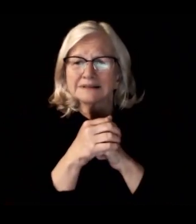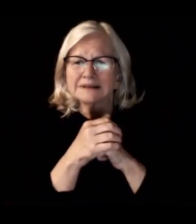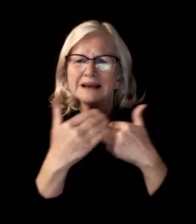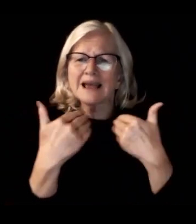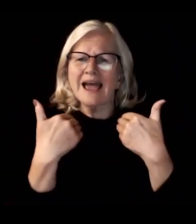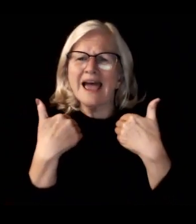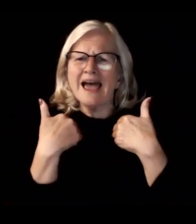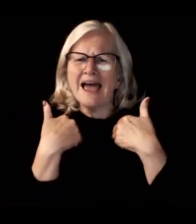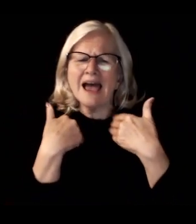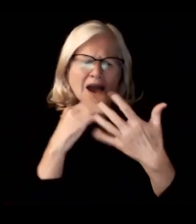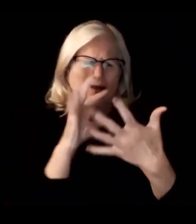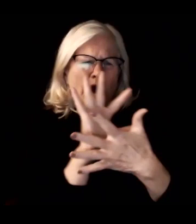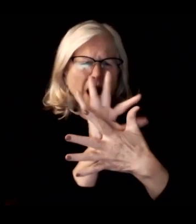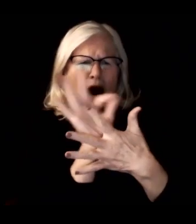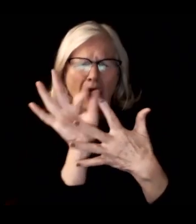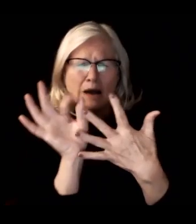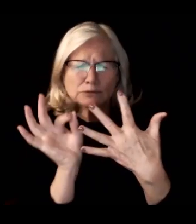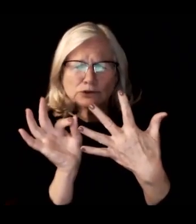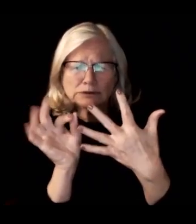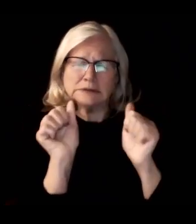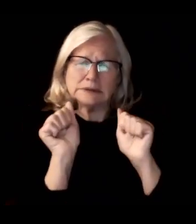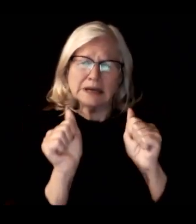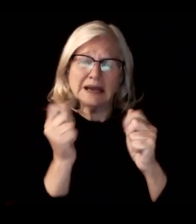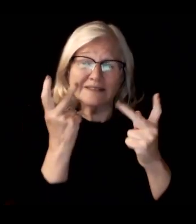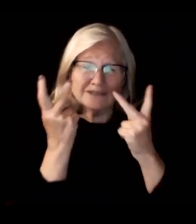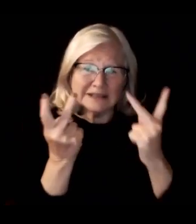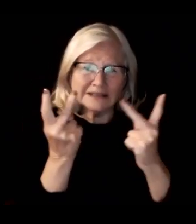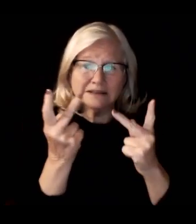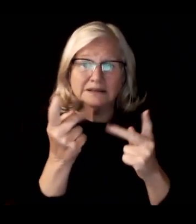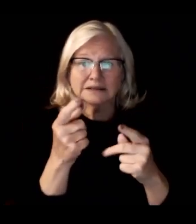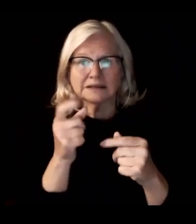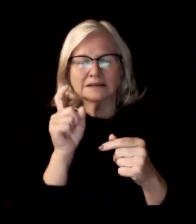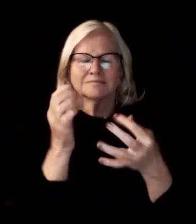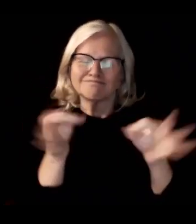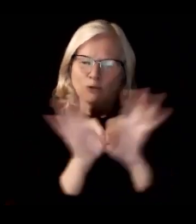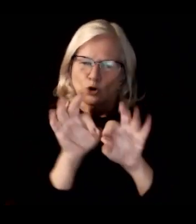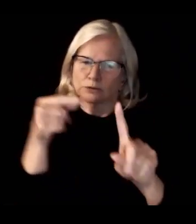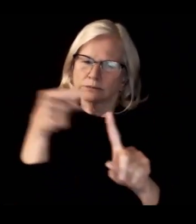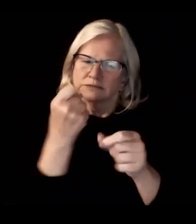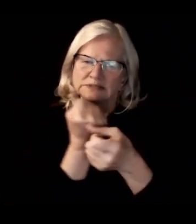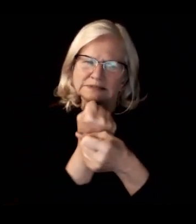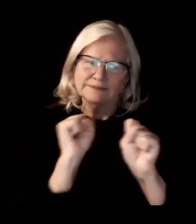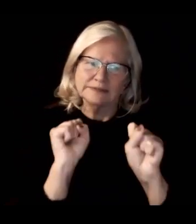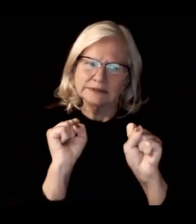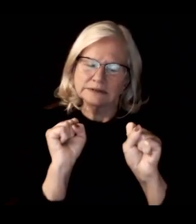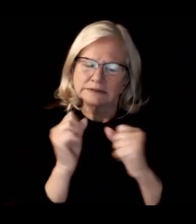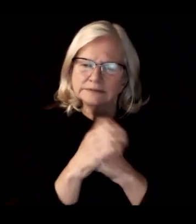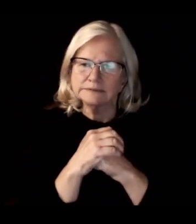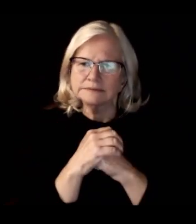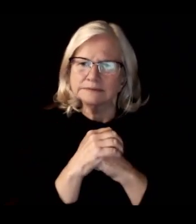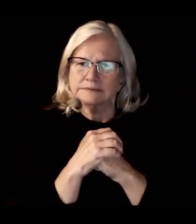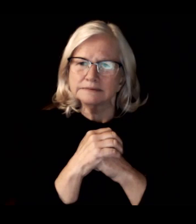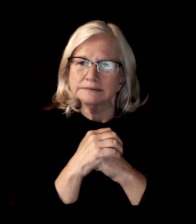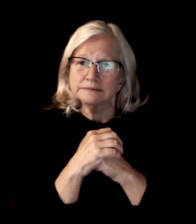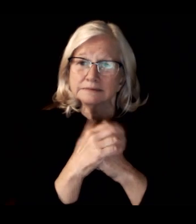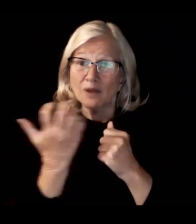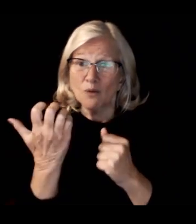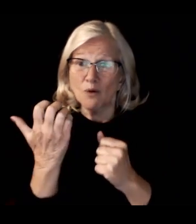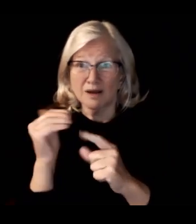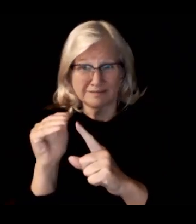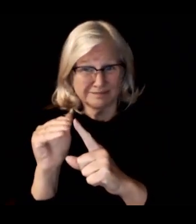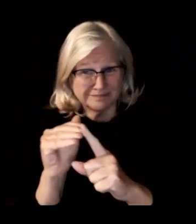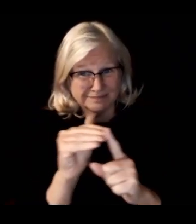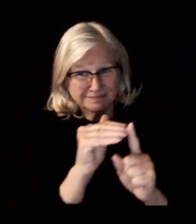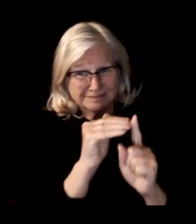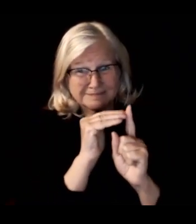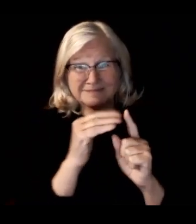settings can happen safely. We also want to remind that as much as we hope to return to our more normal